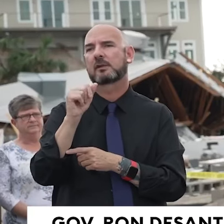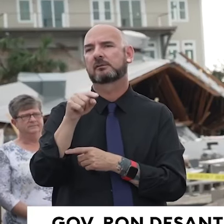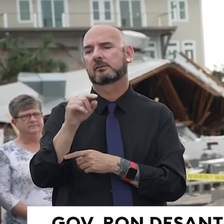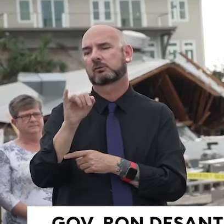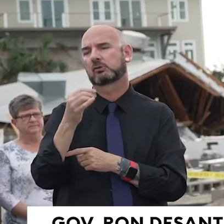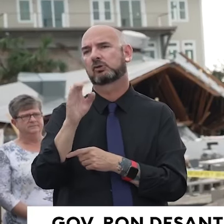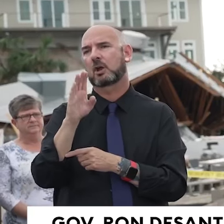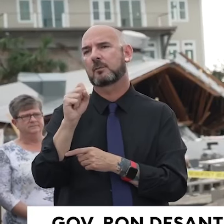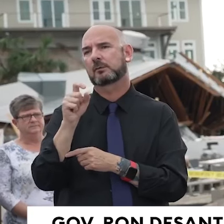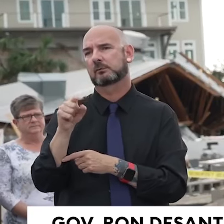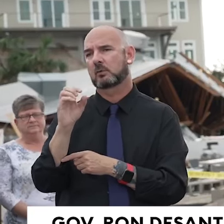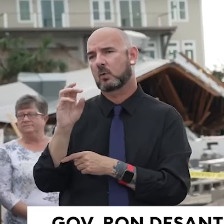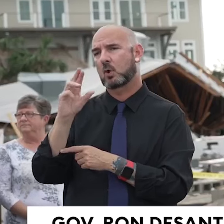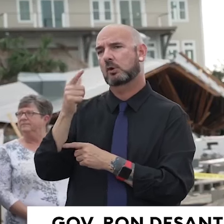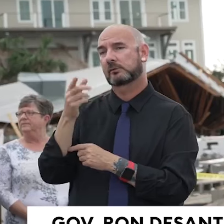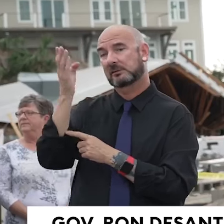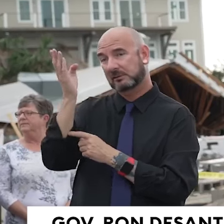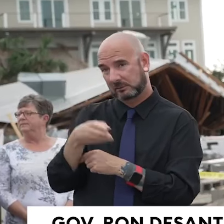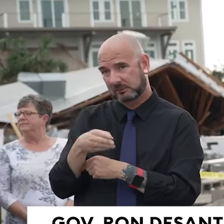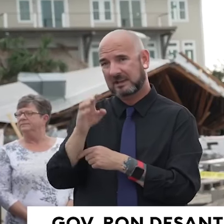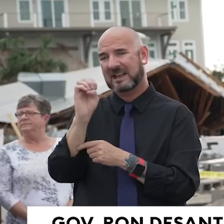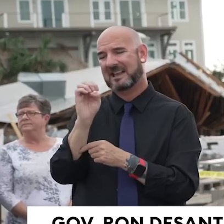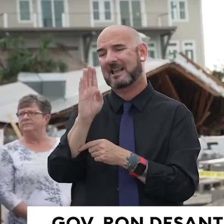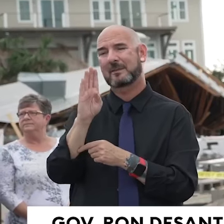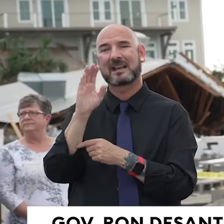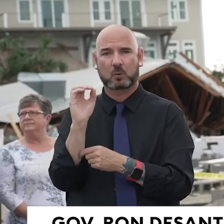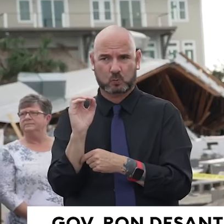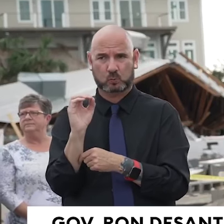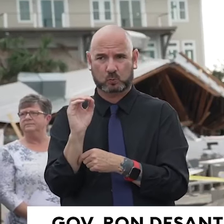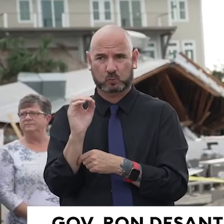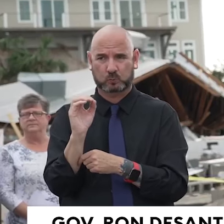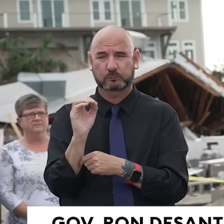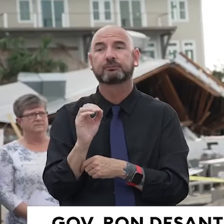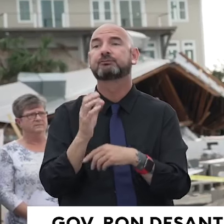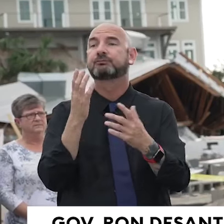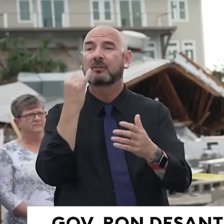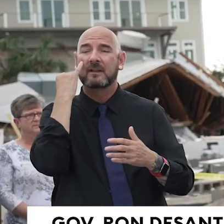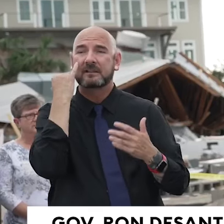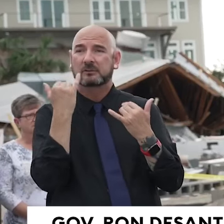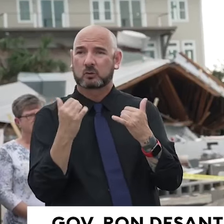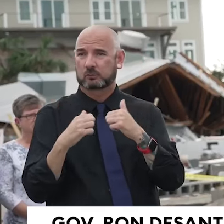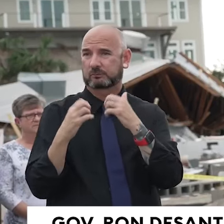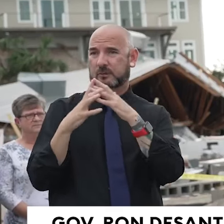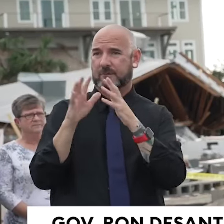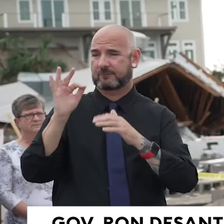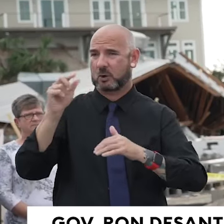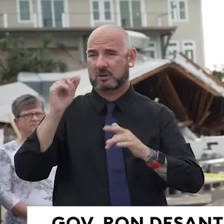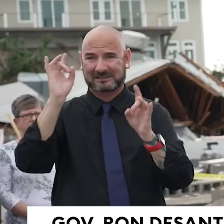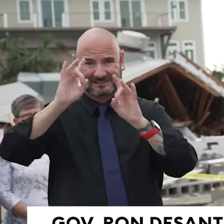www.floridajobs.org/EBL for that. We also have activated the Florida Disaster